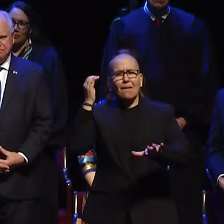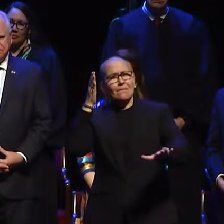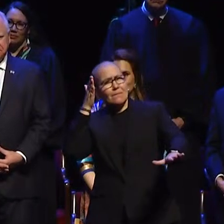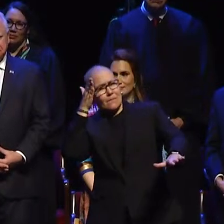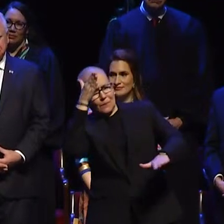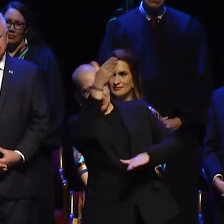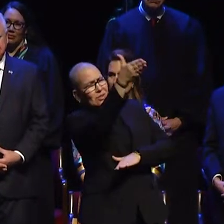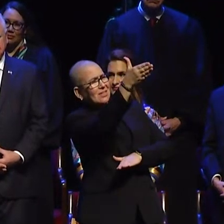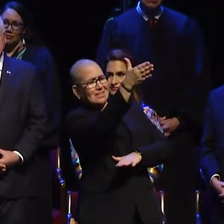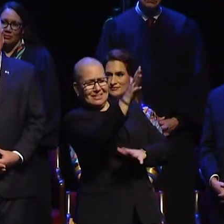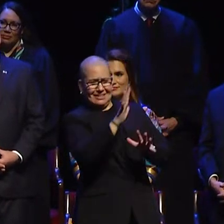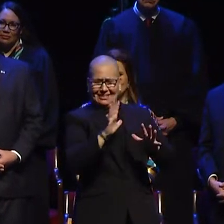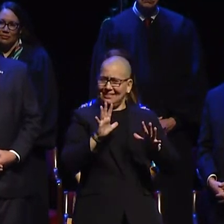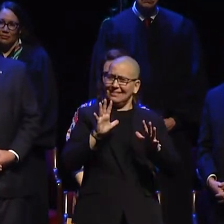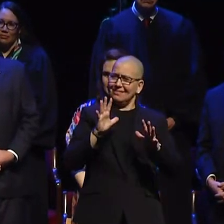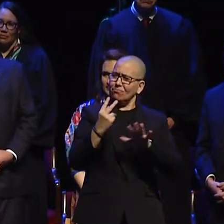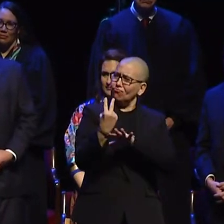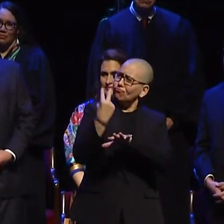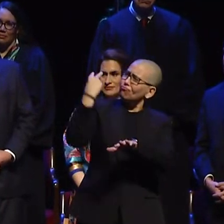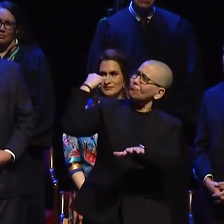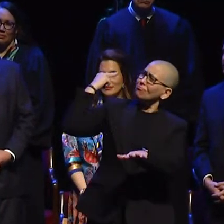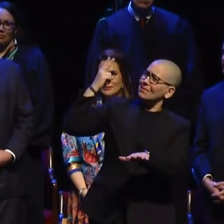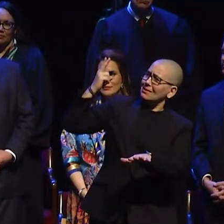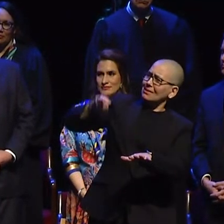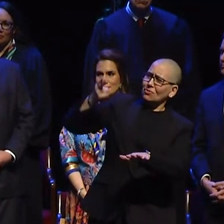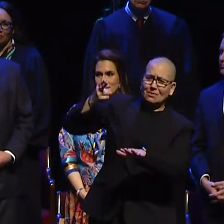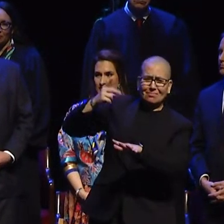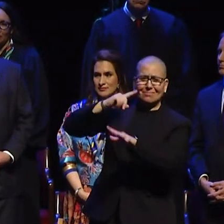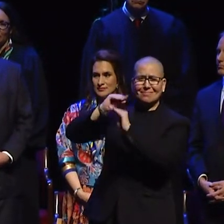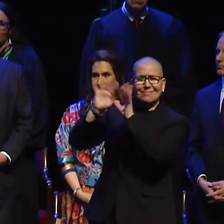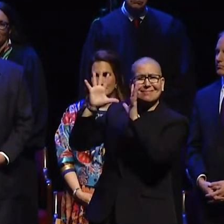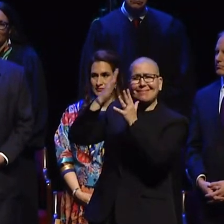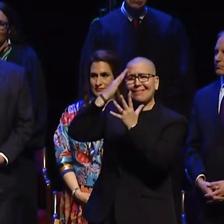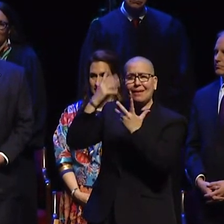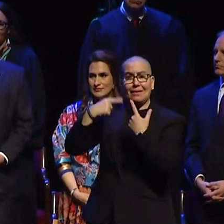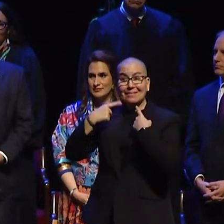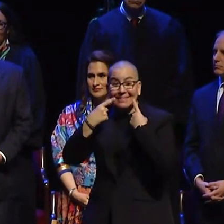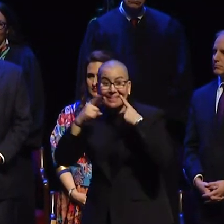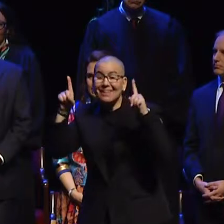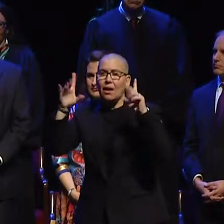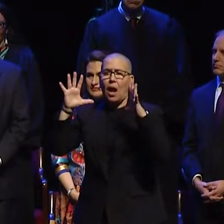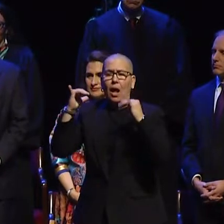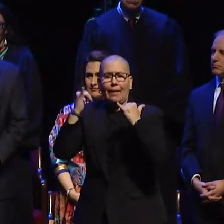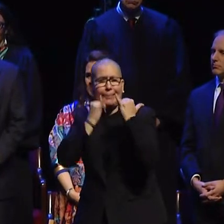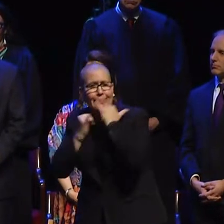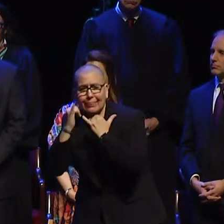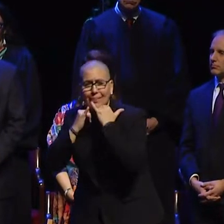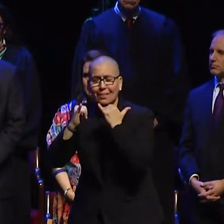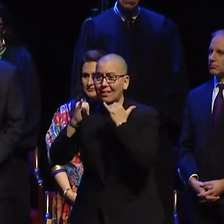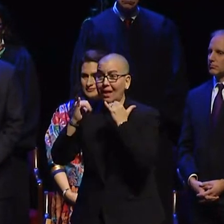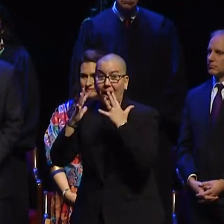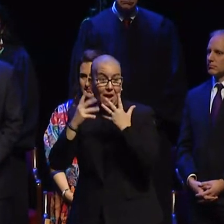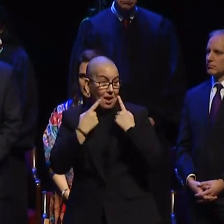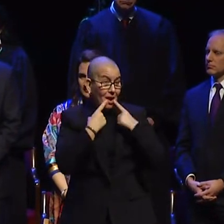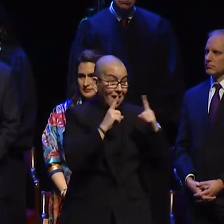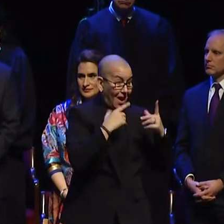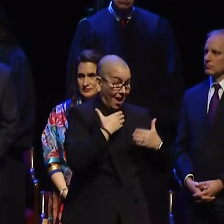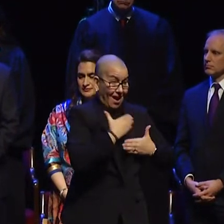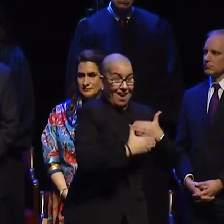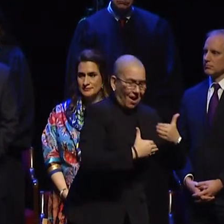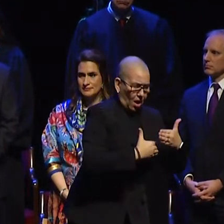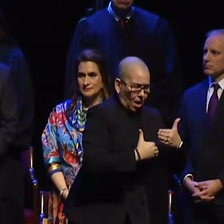view of the past, its successes and its mistakes, its achievements and false